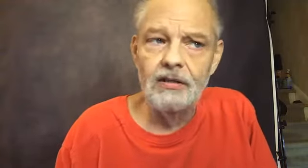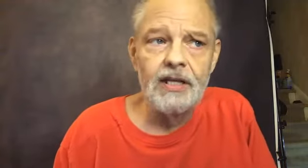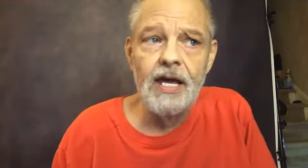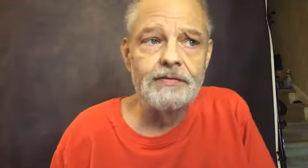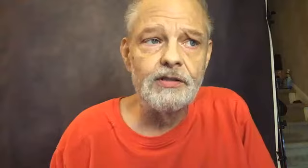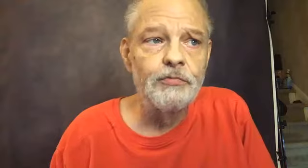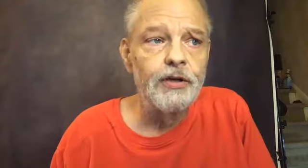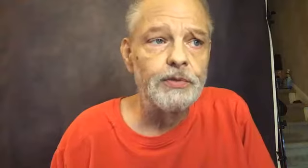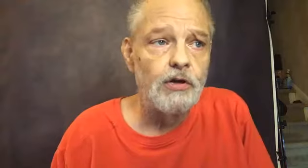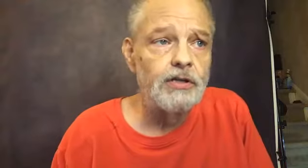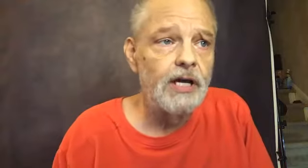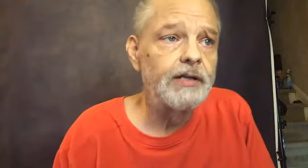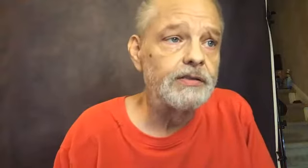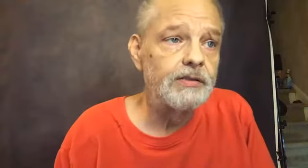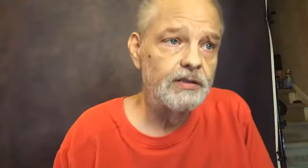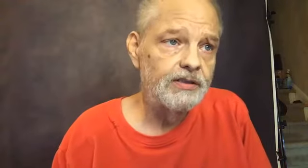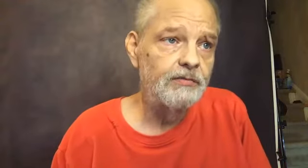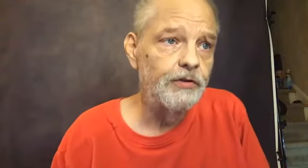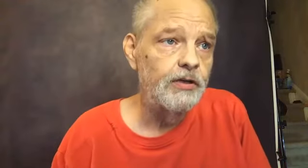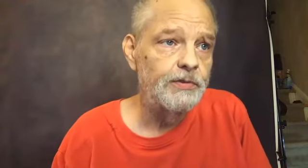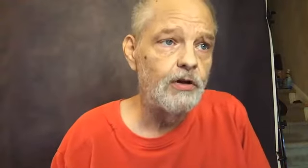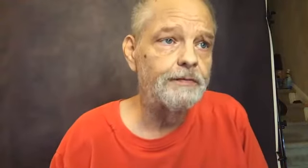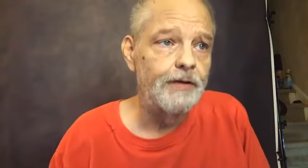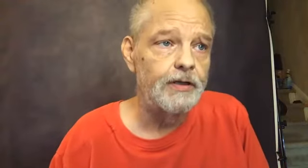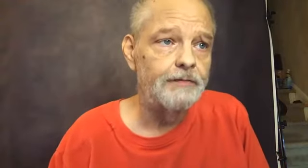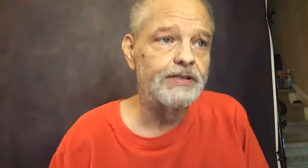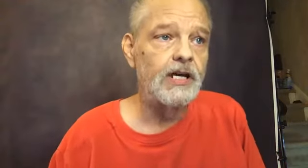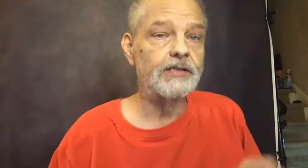they have some really bizarre signs, some really bizarre Philadelphia signs.